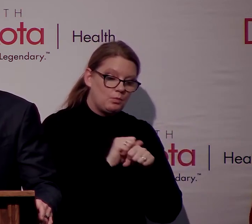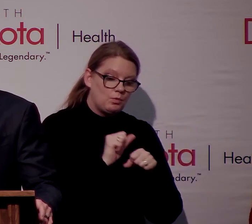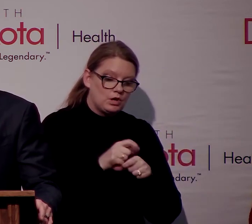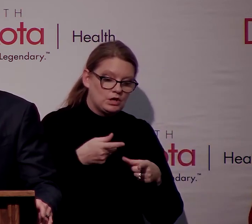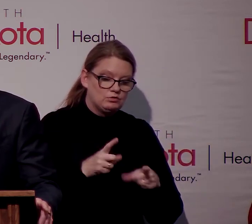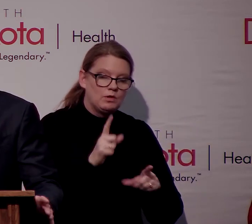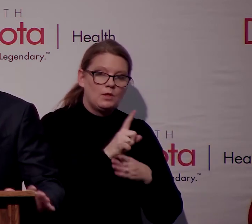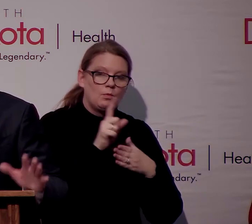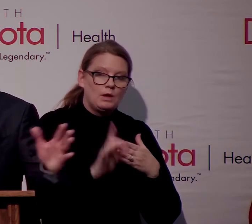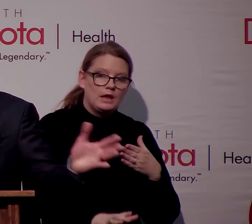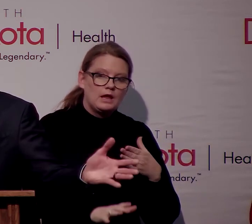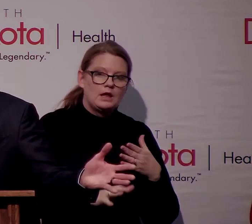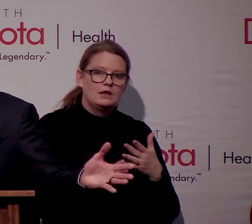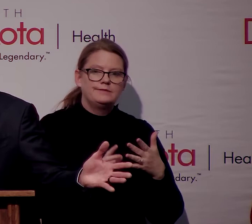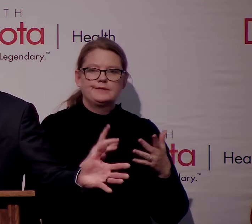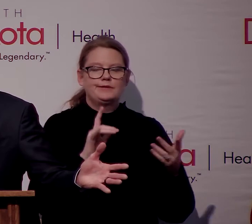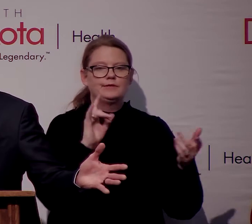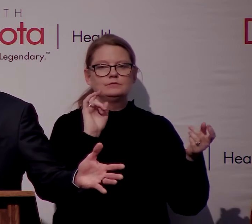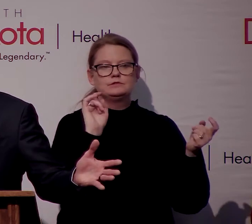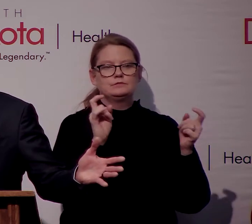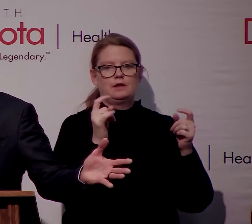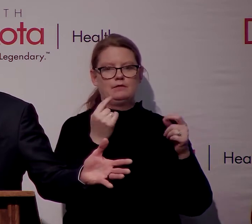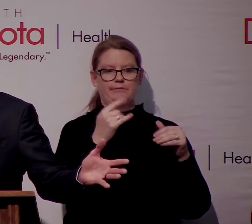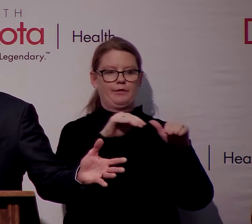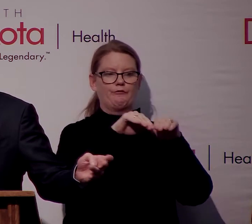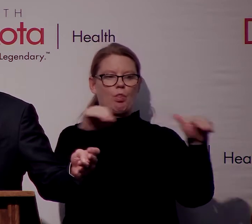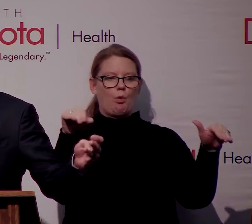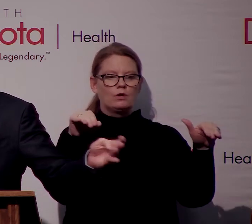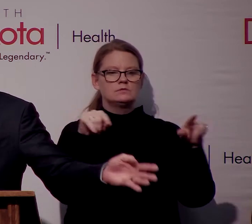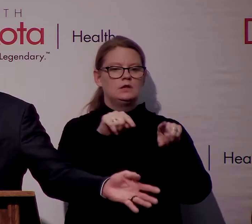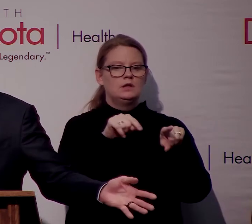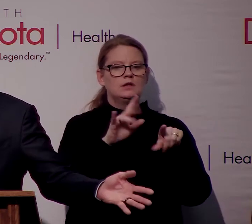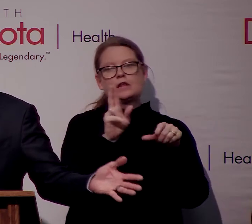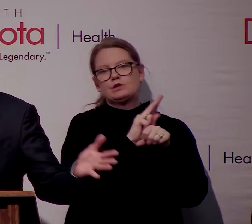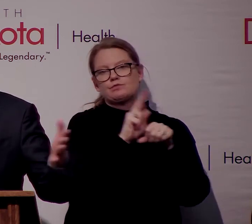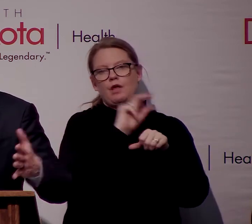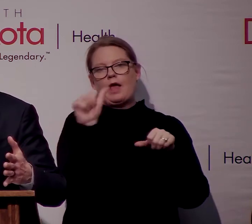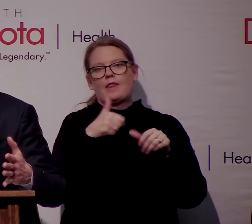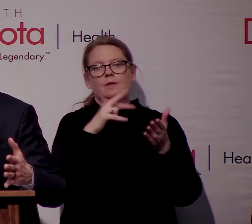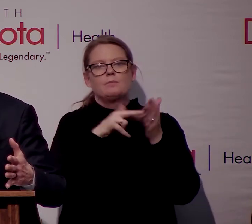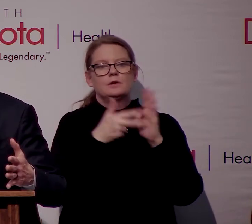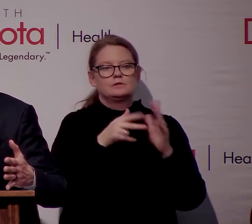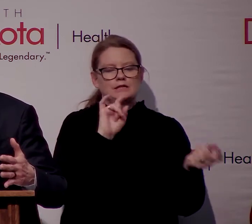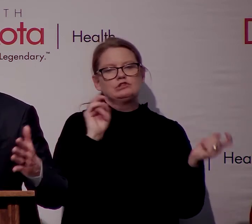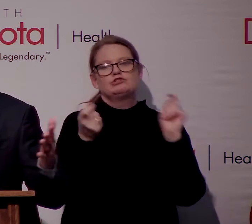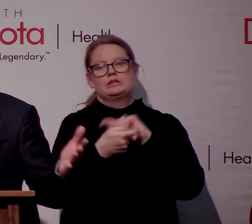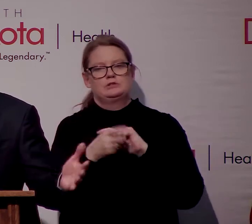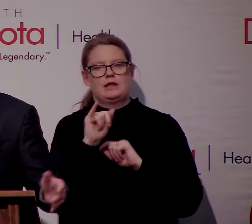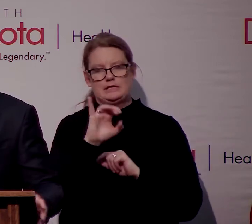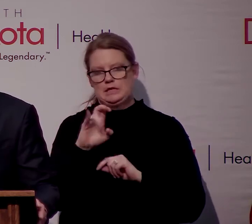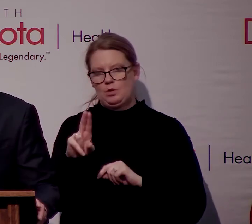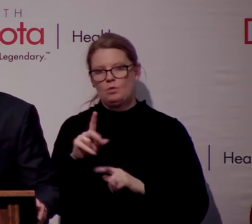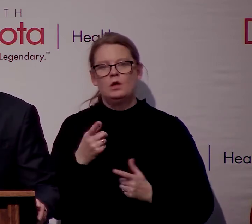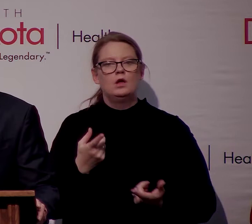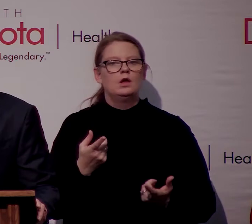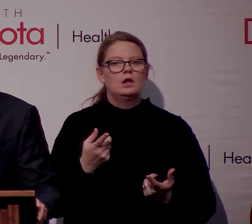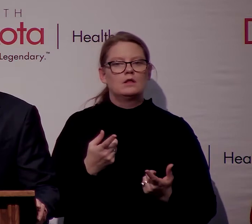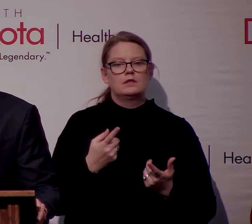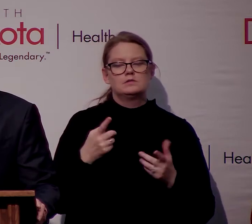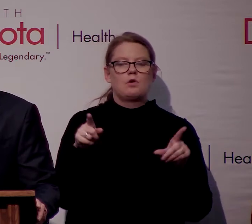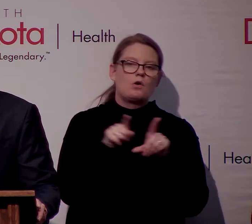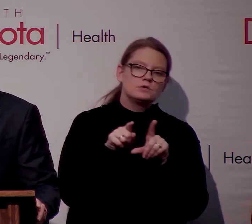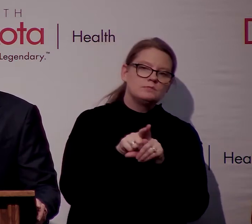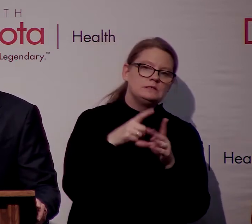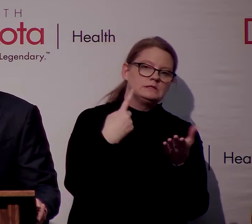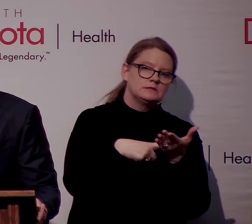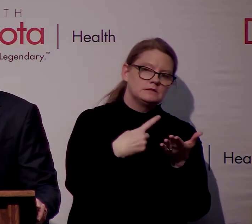about converting floors that were used for other purposes back to intensive care. We know there's been some discussion about